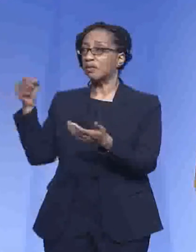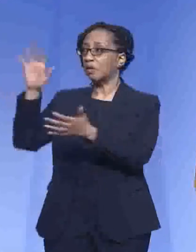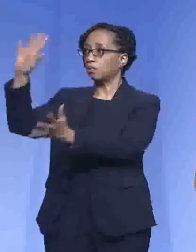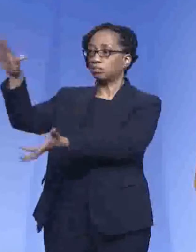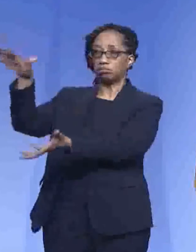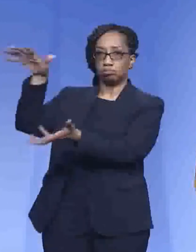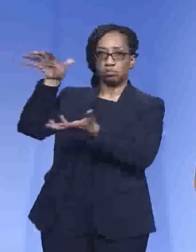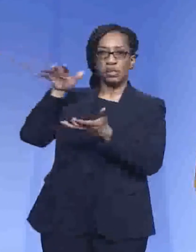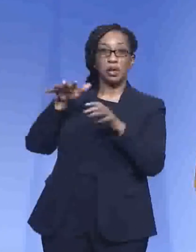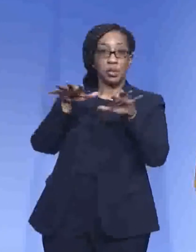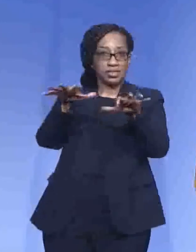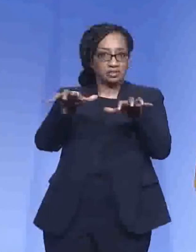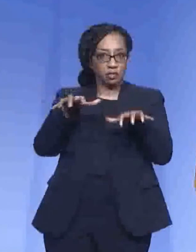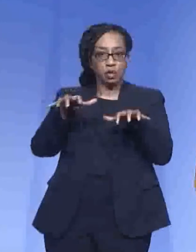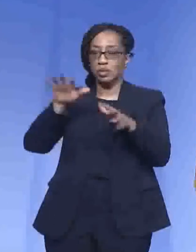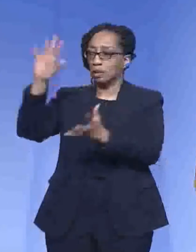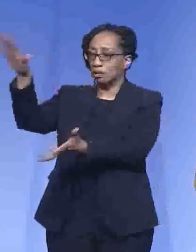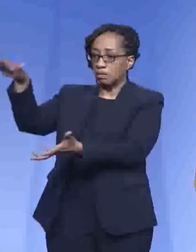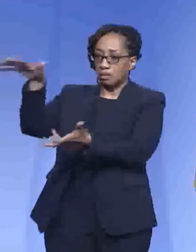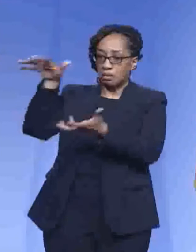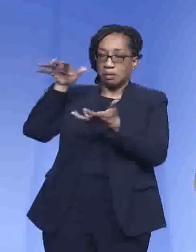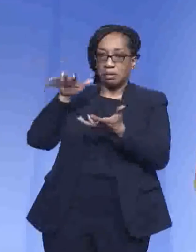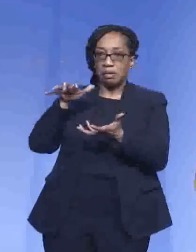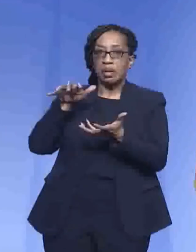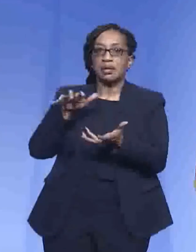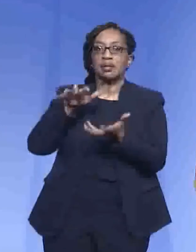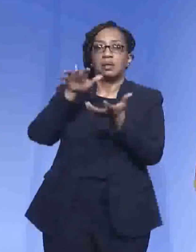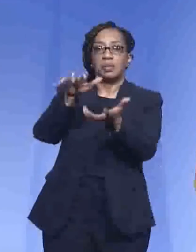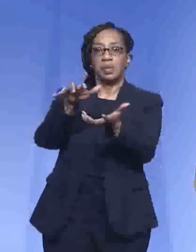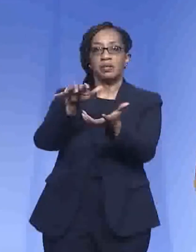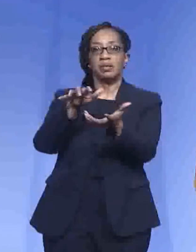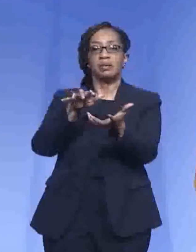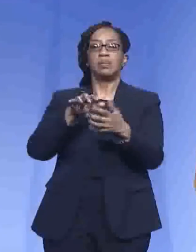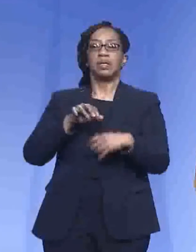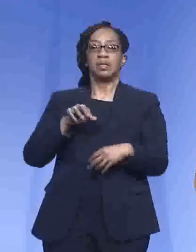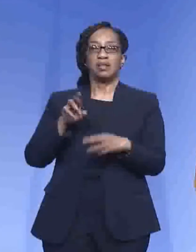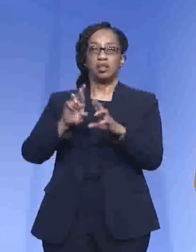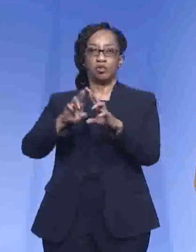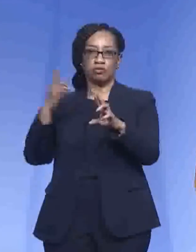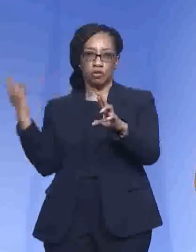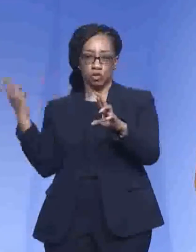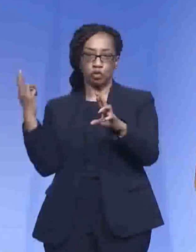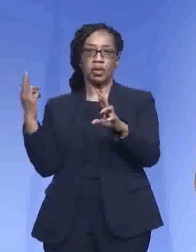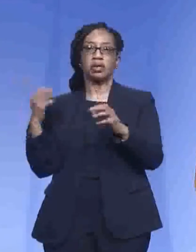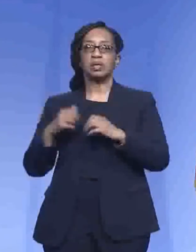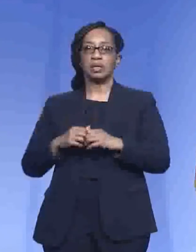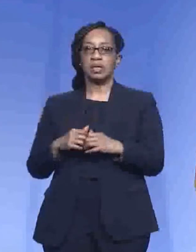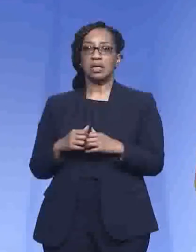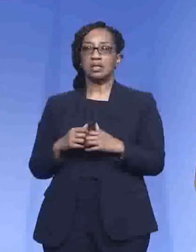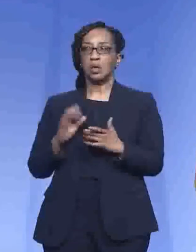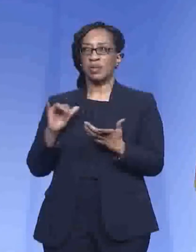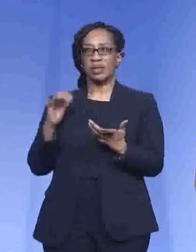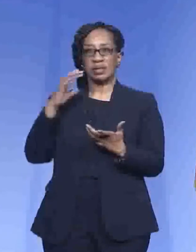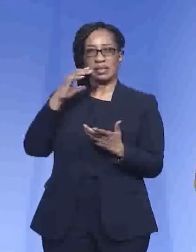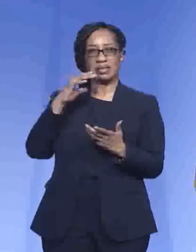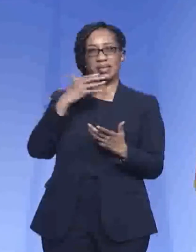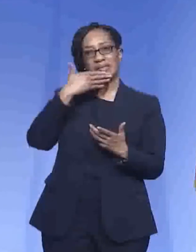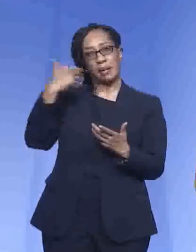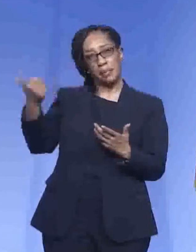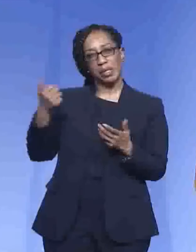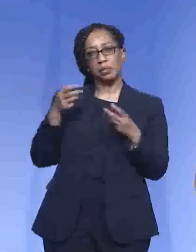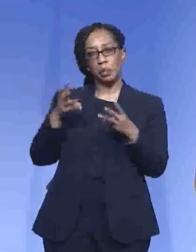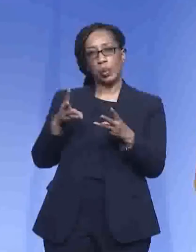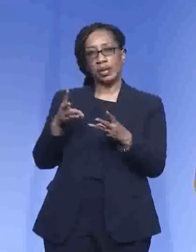so that they can come to temperature. And that's our best estimate on how we will thaw the doses for the following